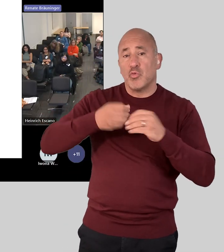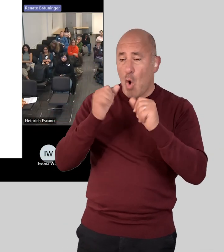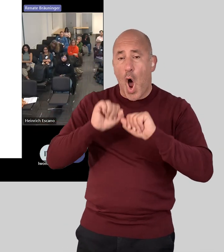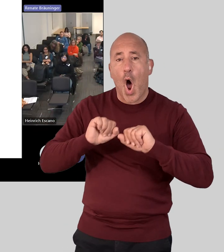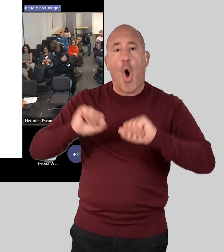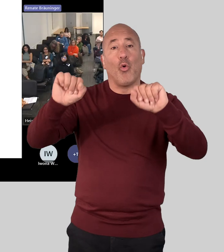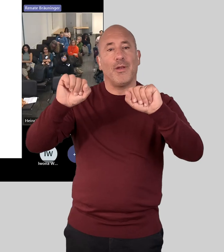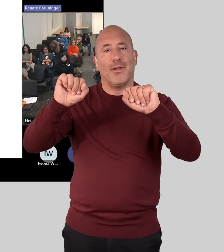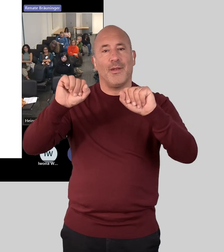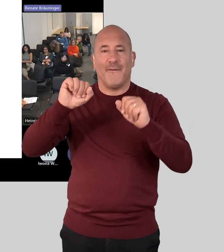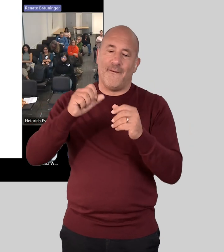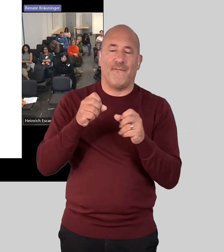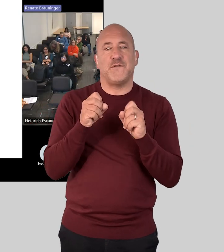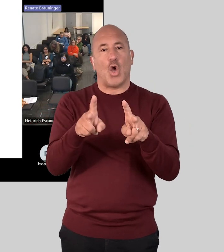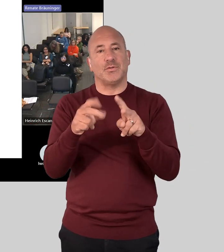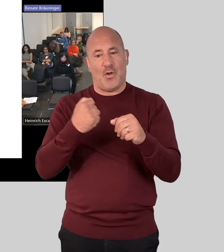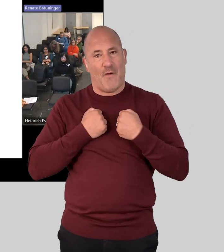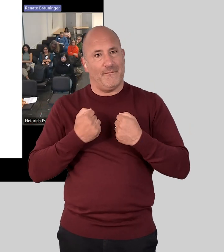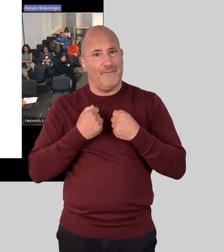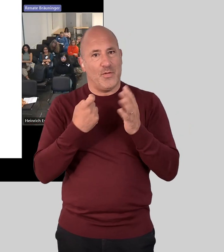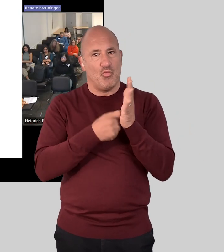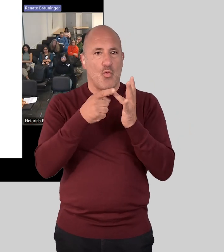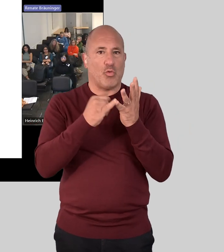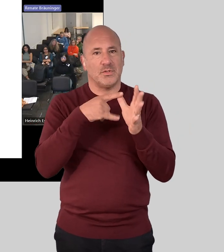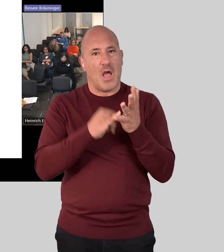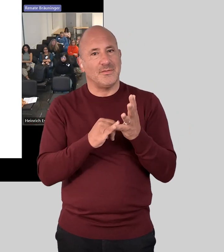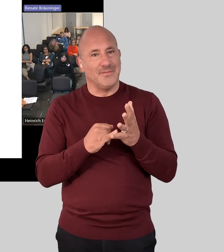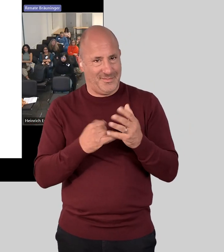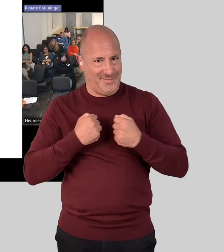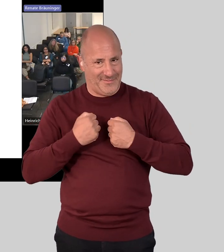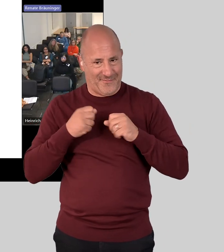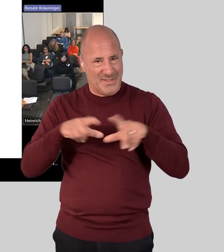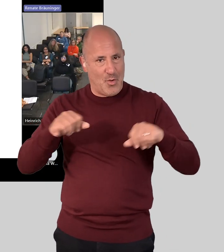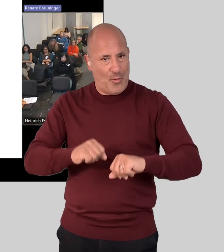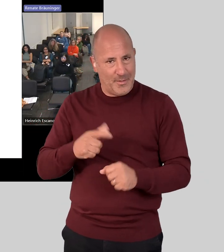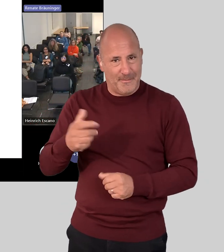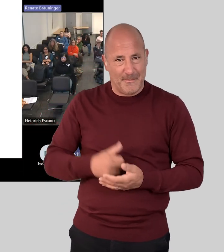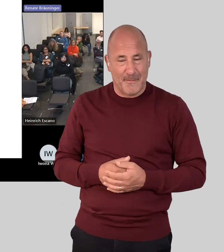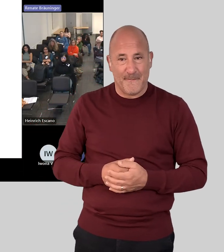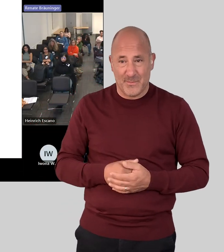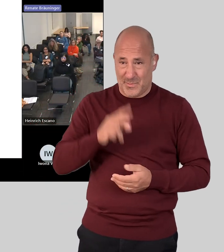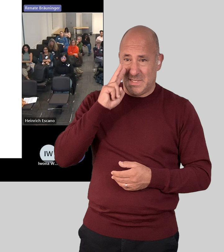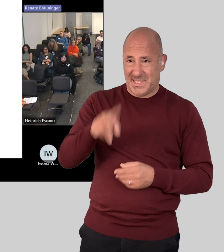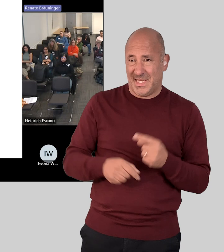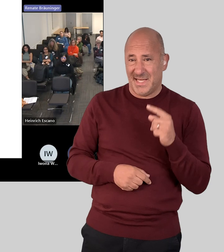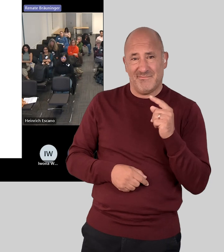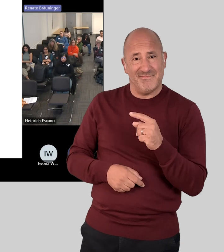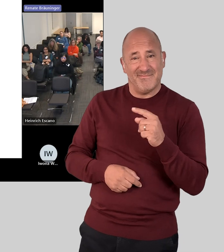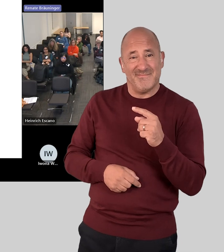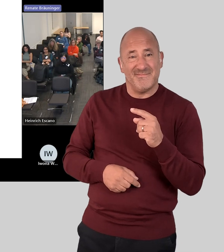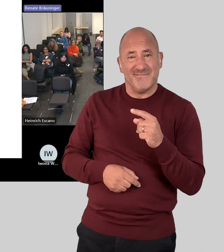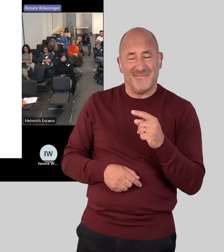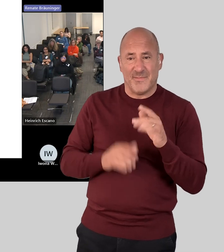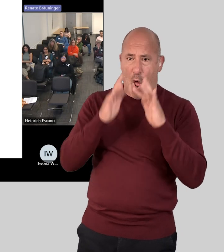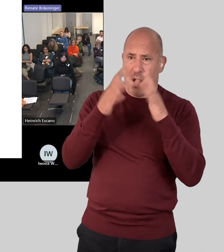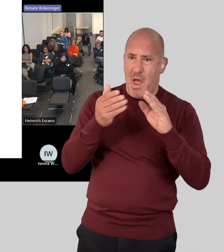asks interested groups to produce their own Rosas Tanzt Rosas video. You see here on the screen how it